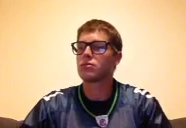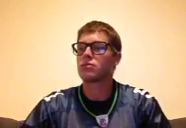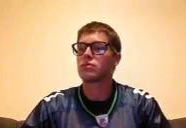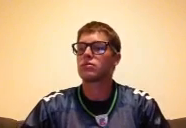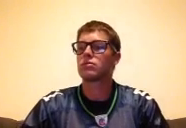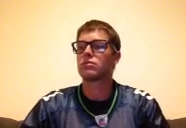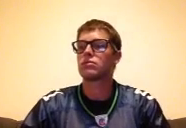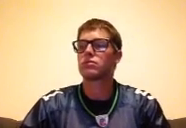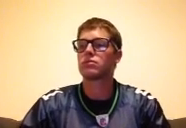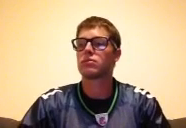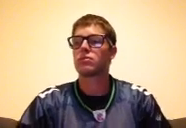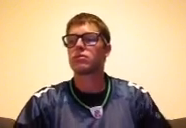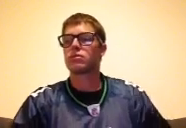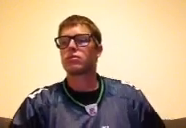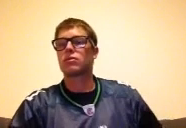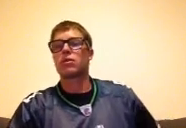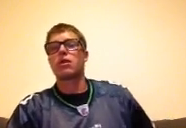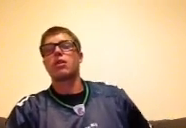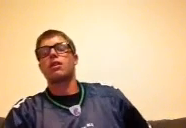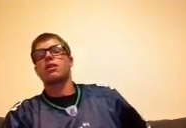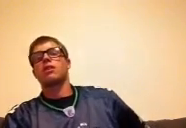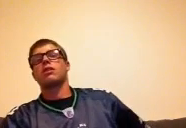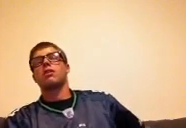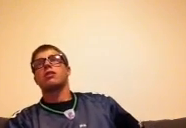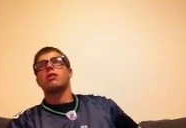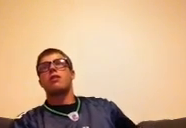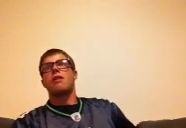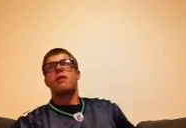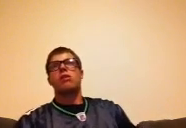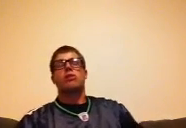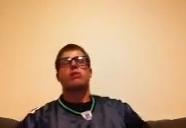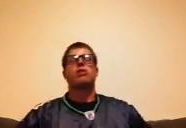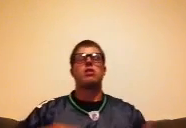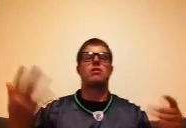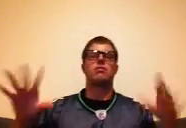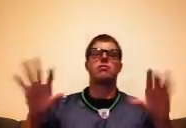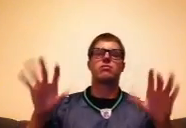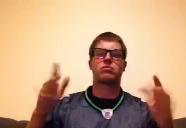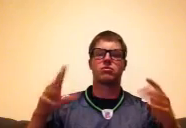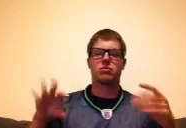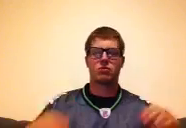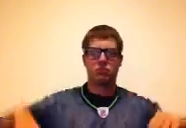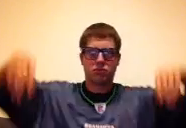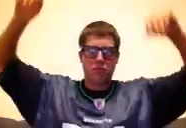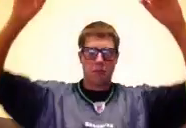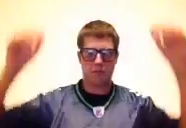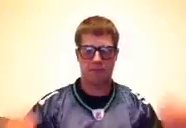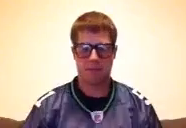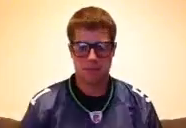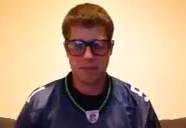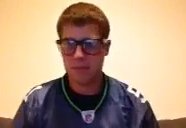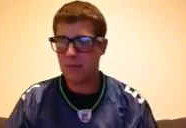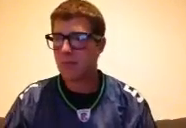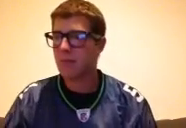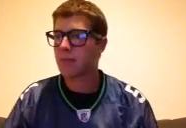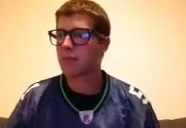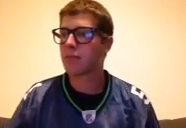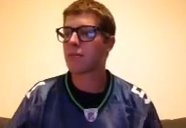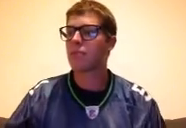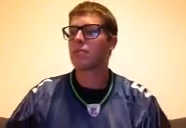work here and across the league. It's a chorus of people that are all just screaming the same thing. What's going on? People from the entertainment world, athletes